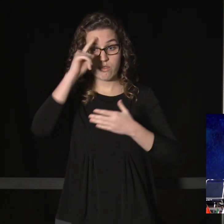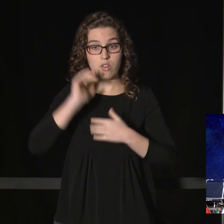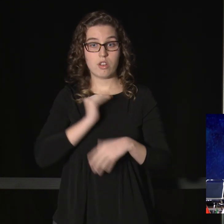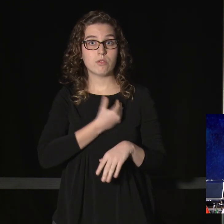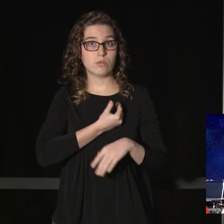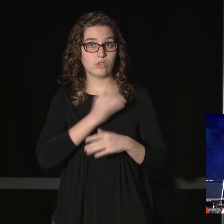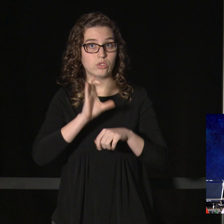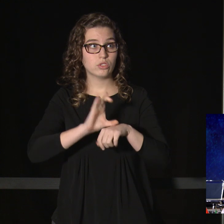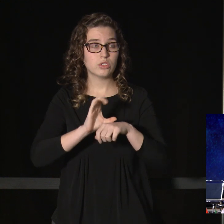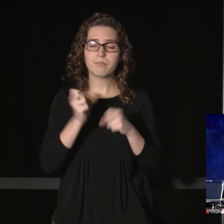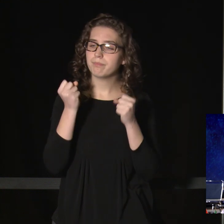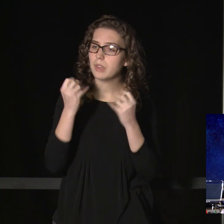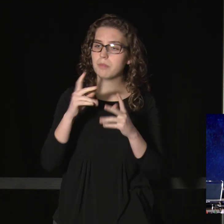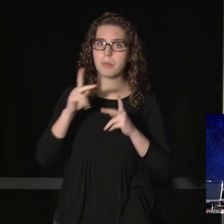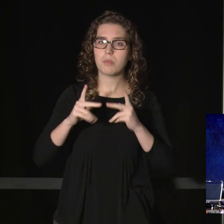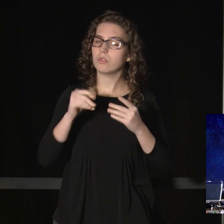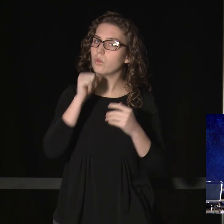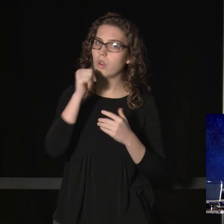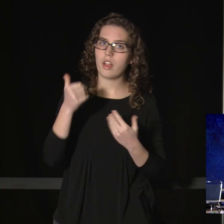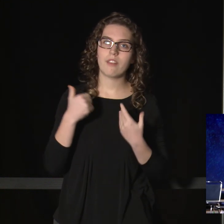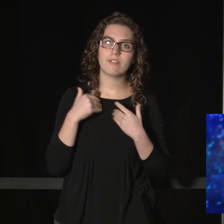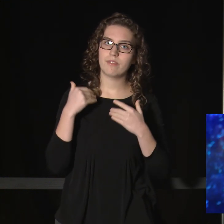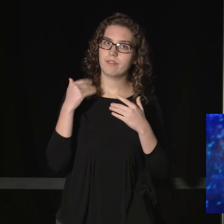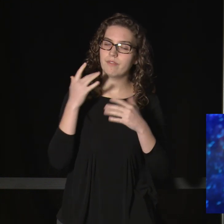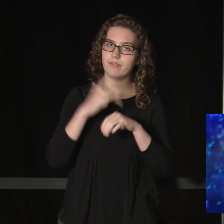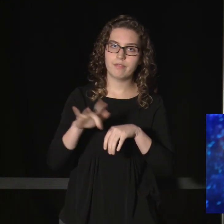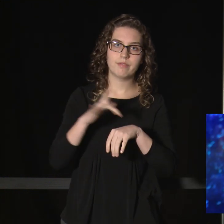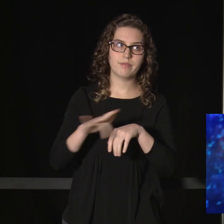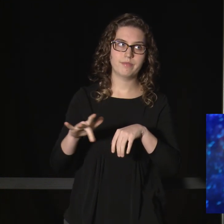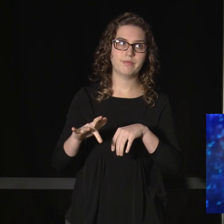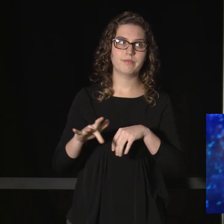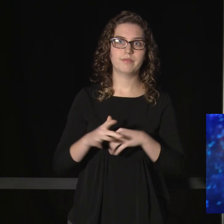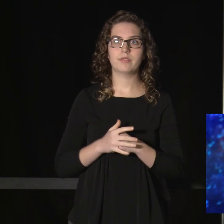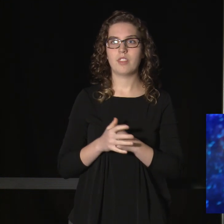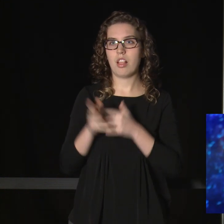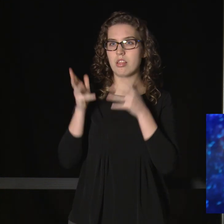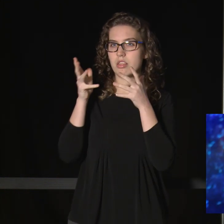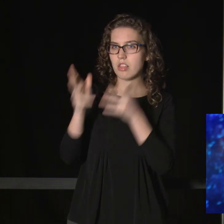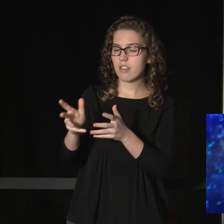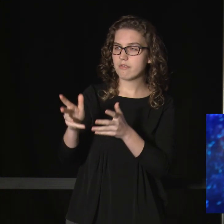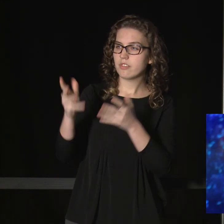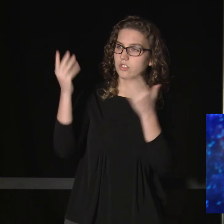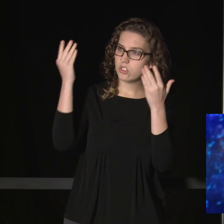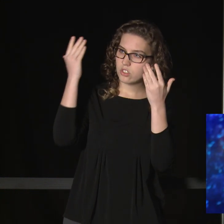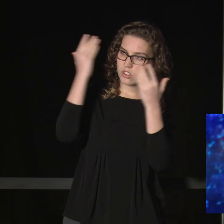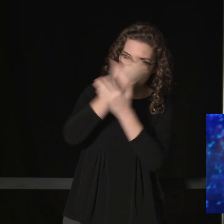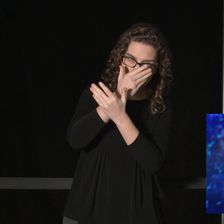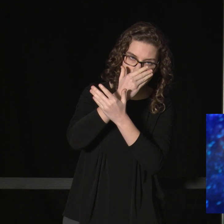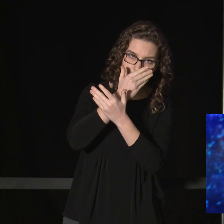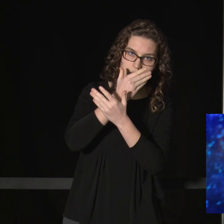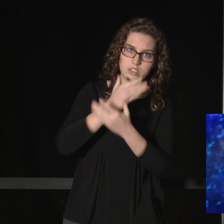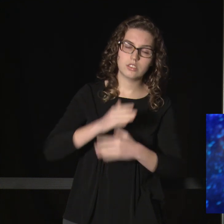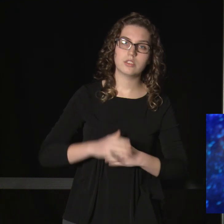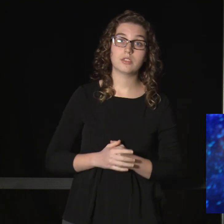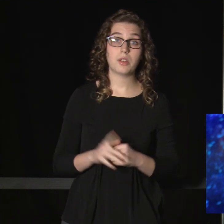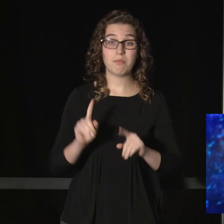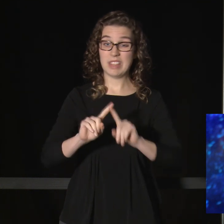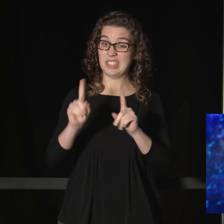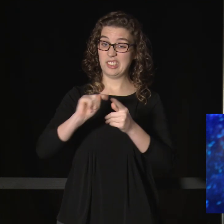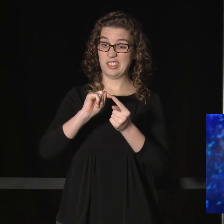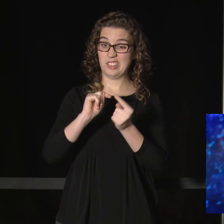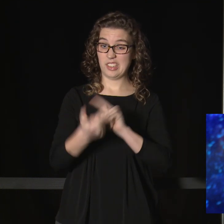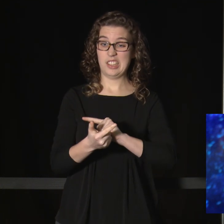not have the writings of Ellen White available to them. They're left in the dark. But translating is no